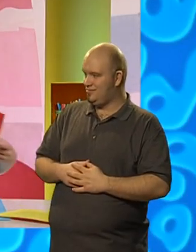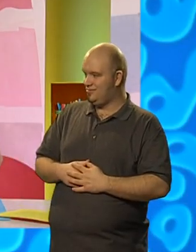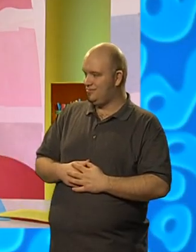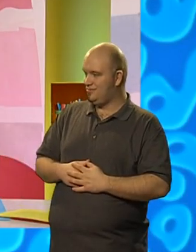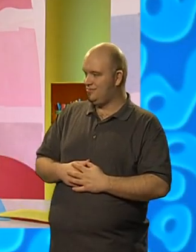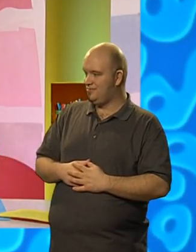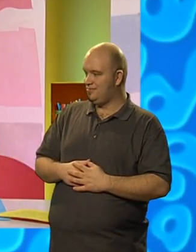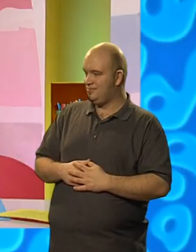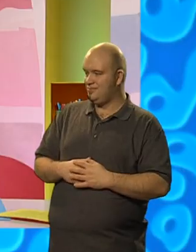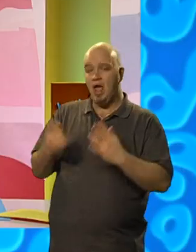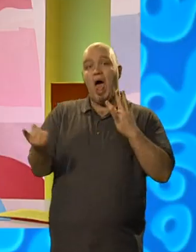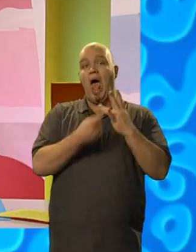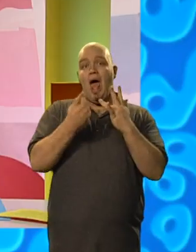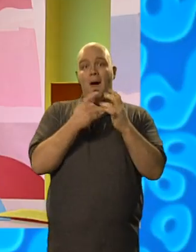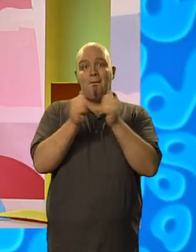Put on another piece of paper